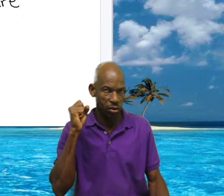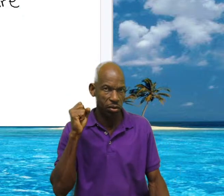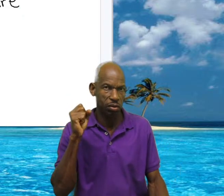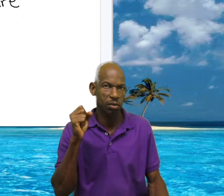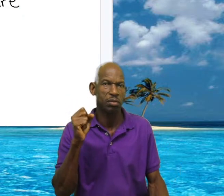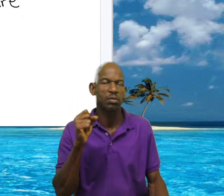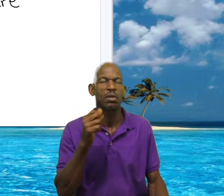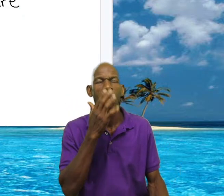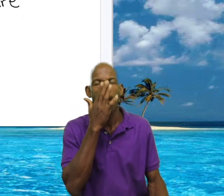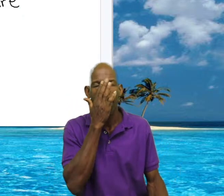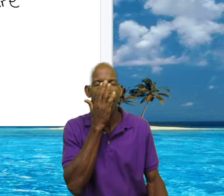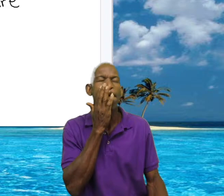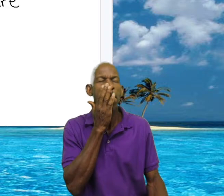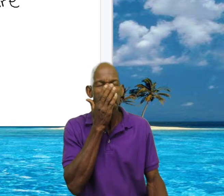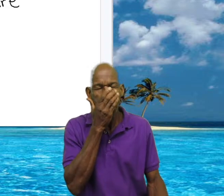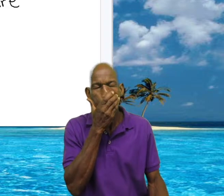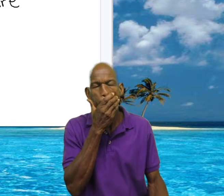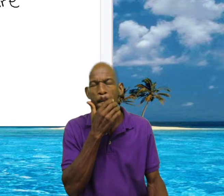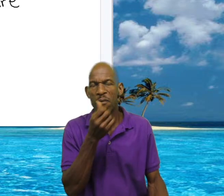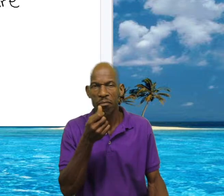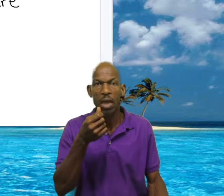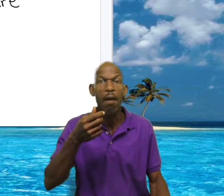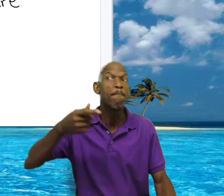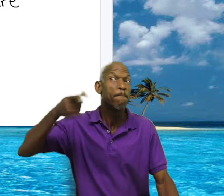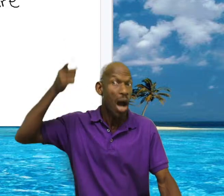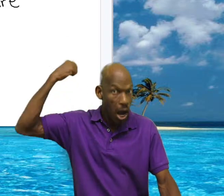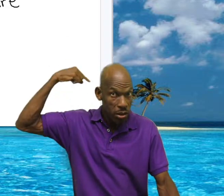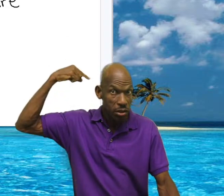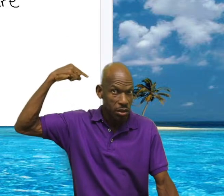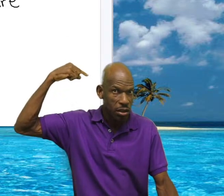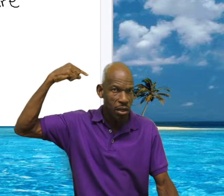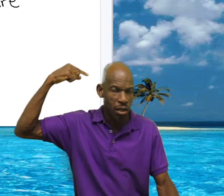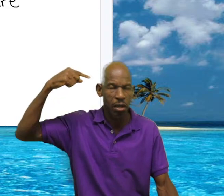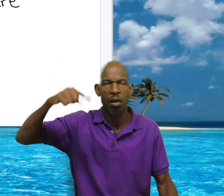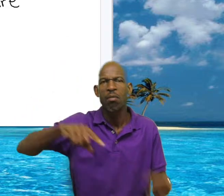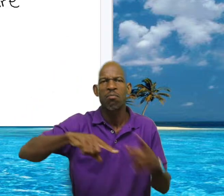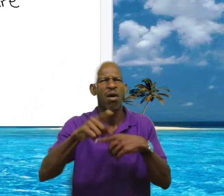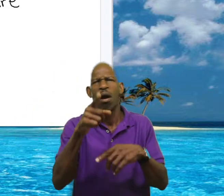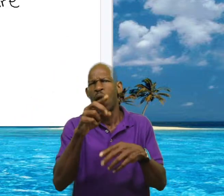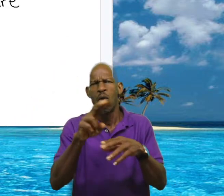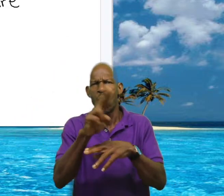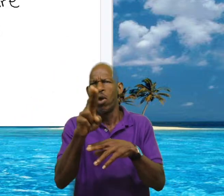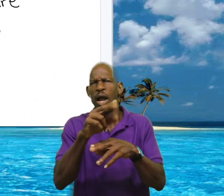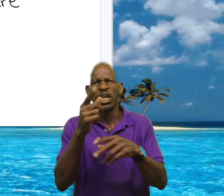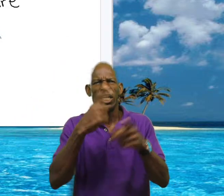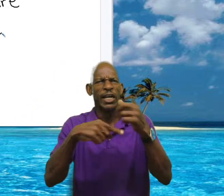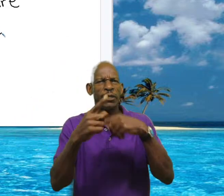tense because we have signs for it, but we don't use it in sign language. Were.